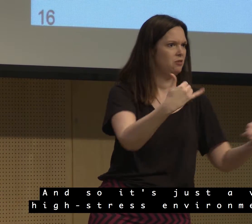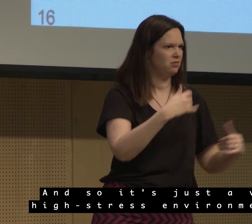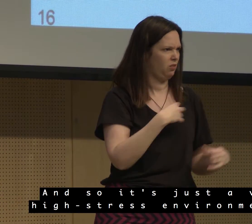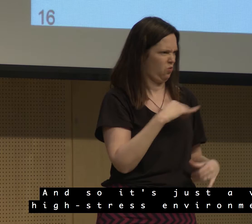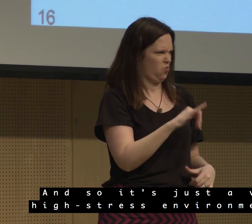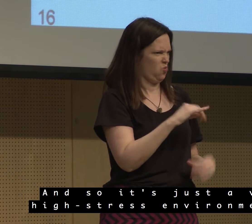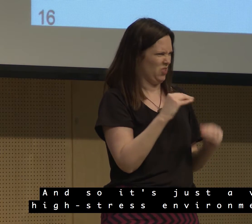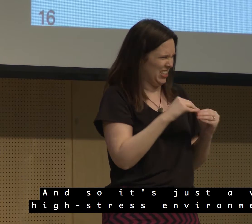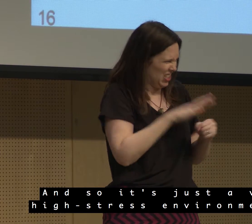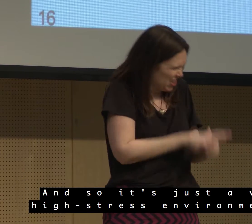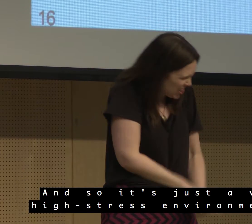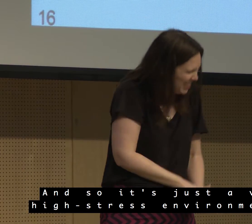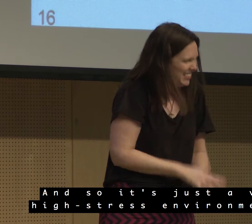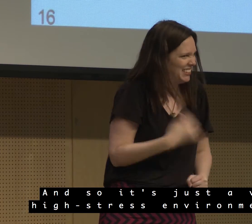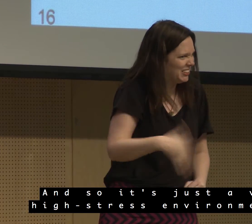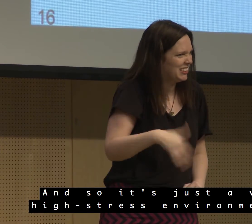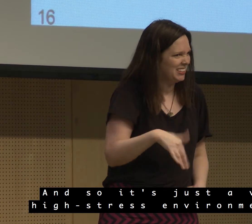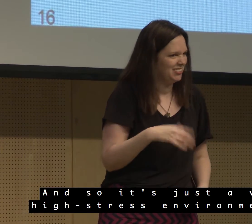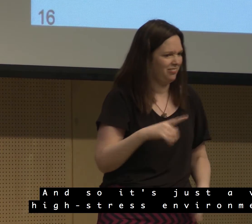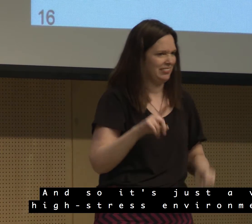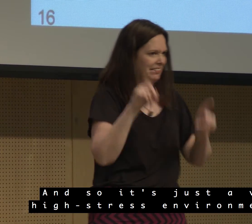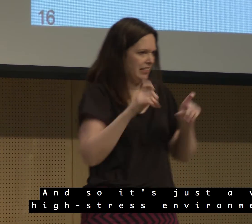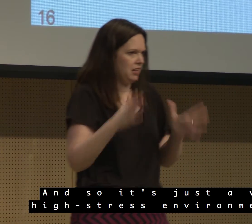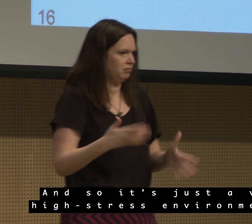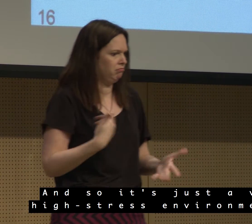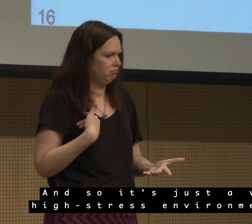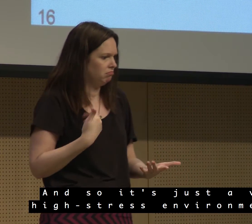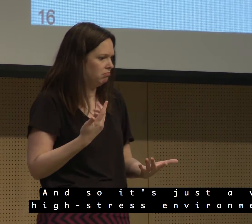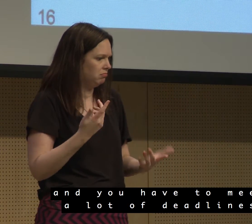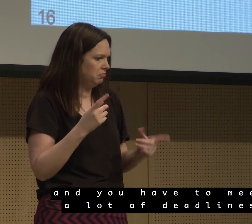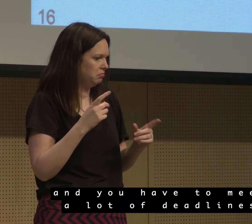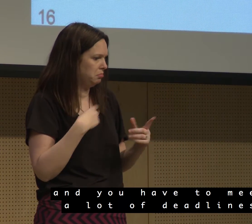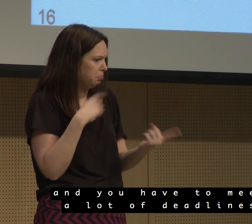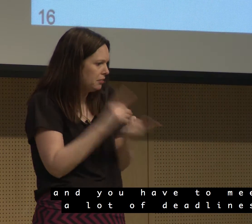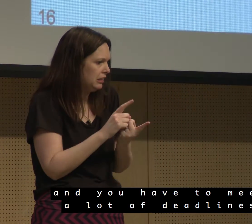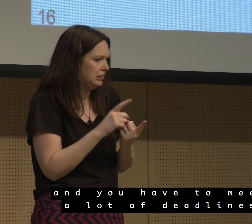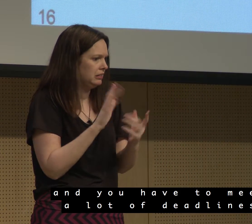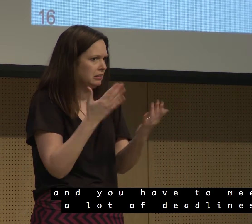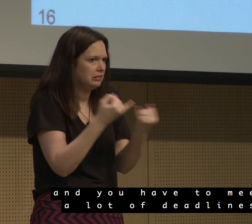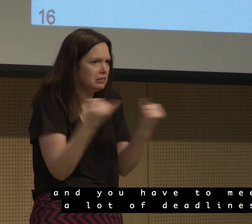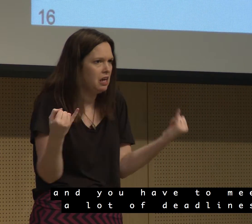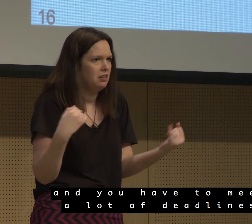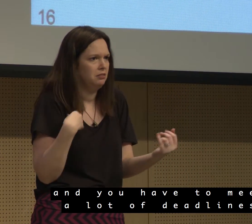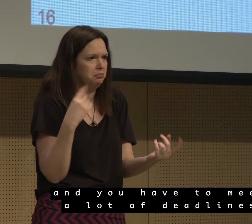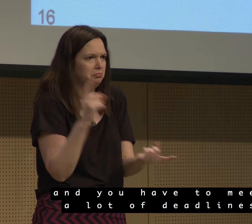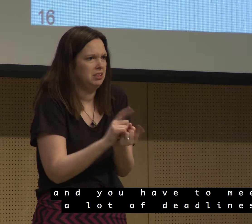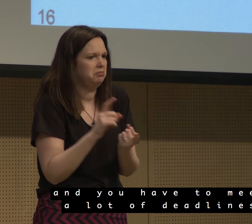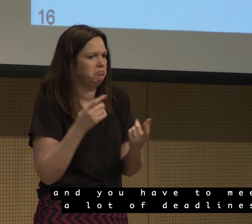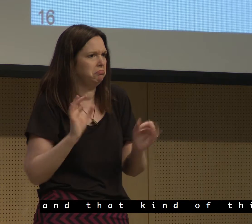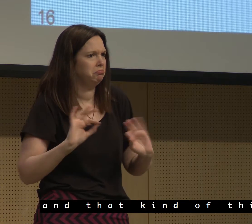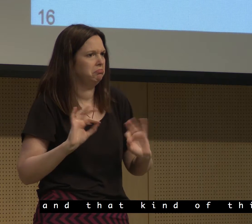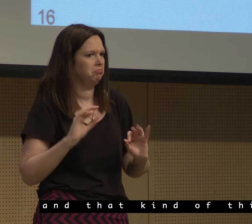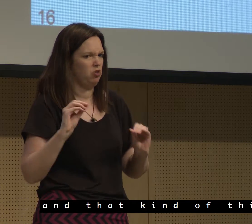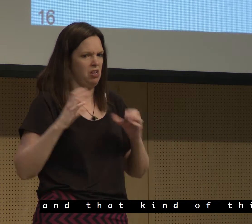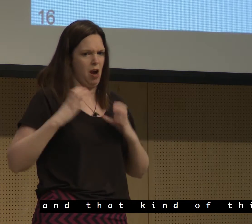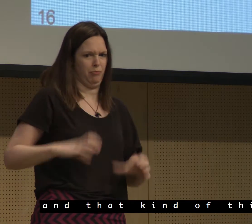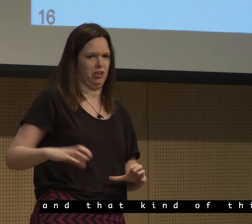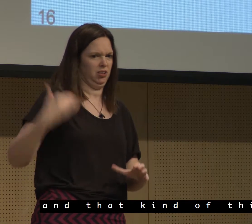now. And so it's just a very high stress environment, and you have to meet a lot of deadlines and that kind